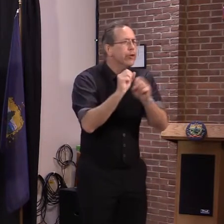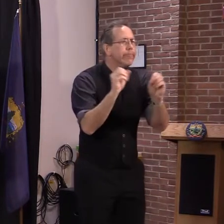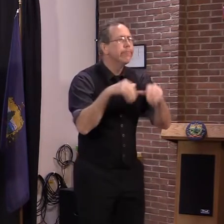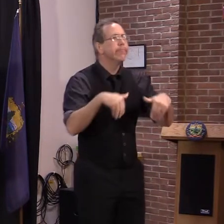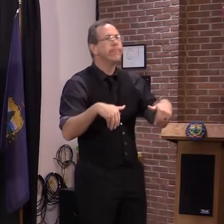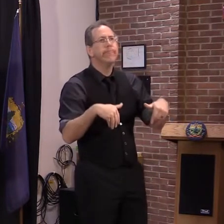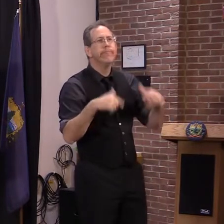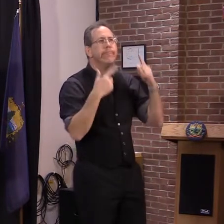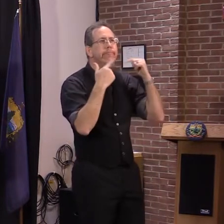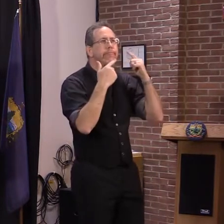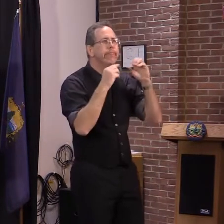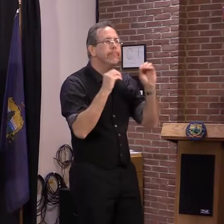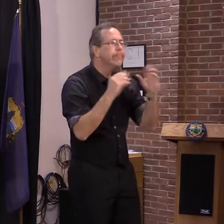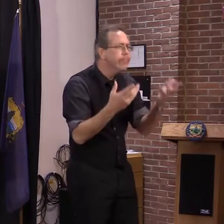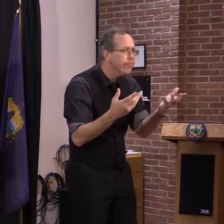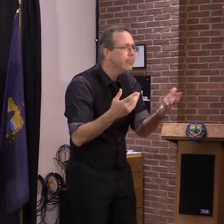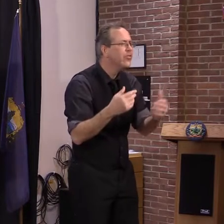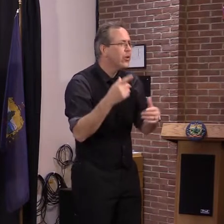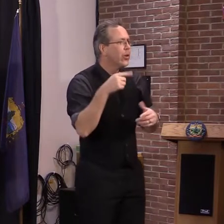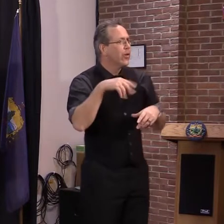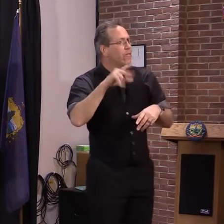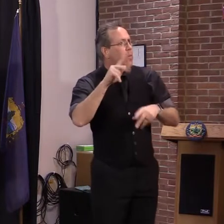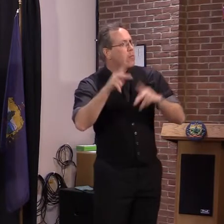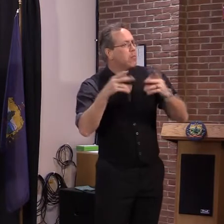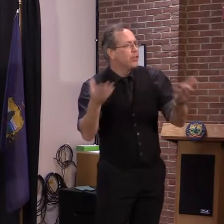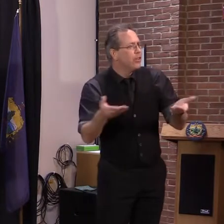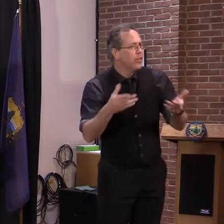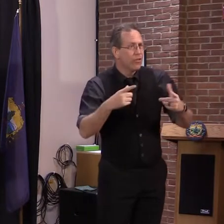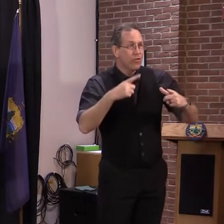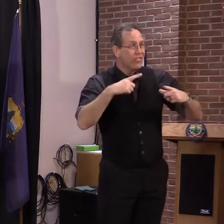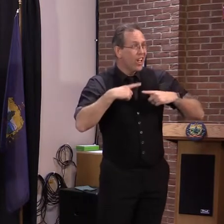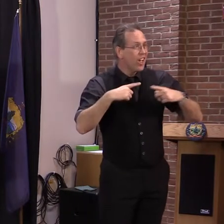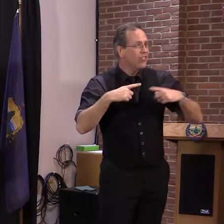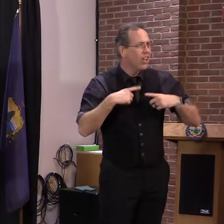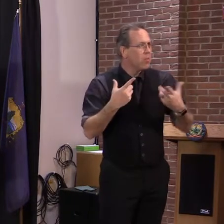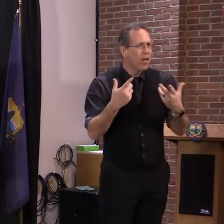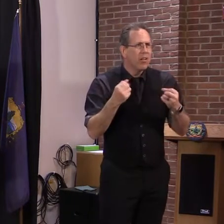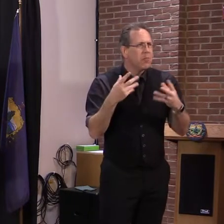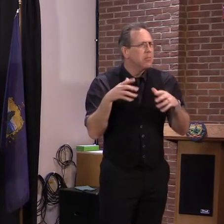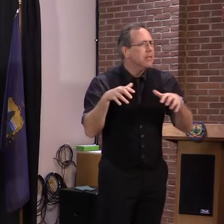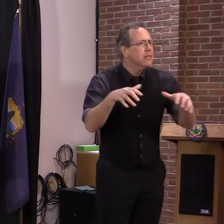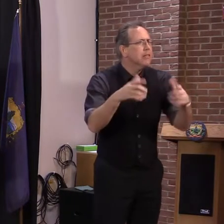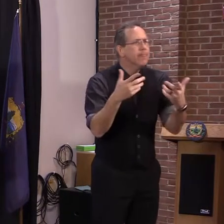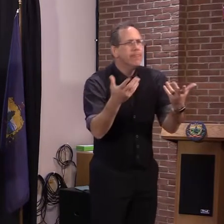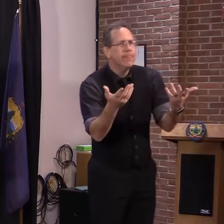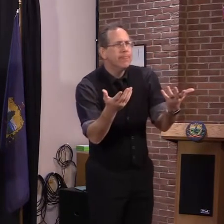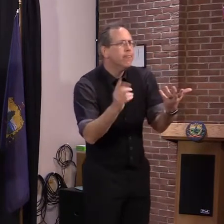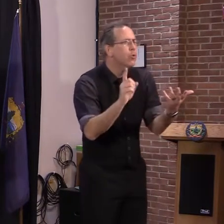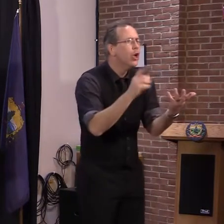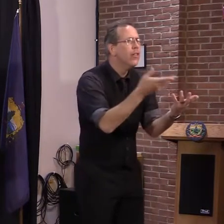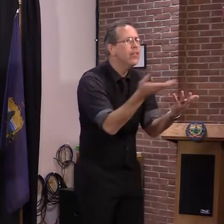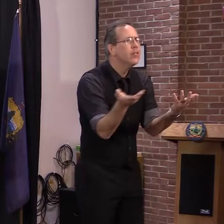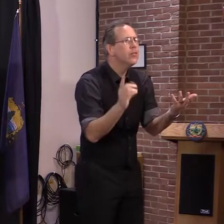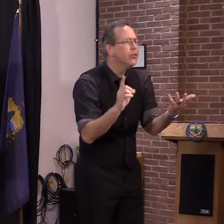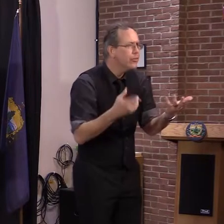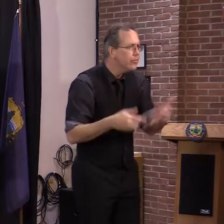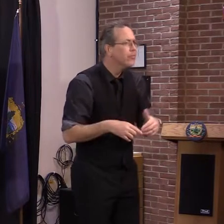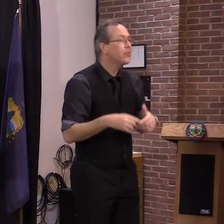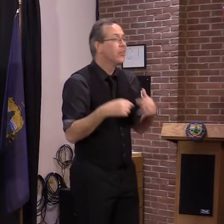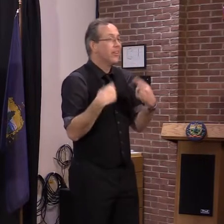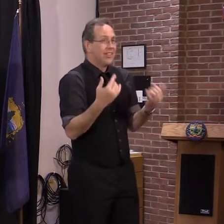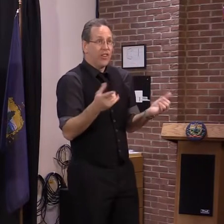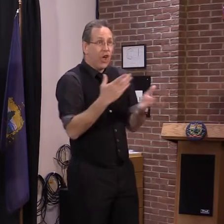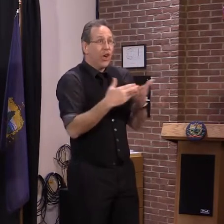retiring. Exempting this pay would help the nearly 4,000 retirees here now and 750 surviving spouses and